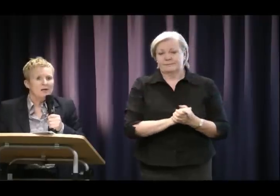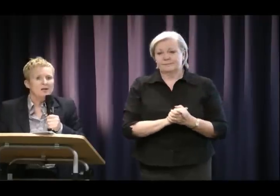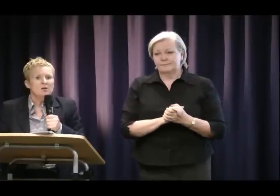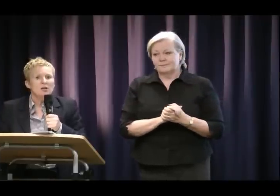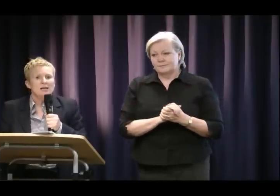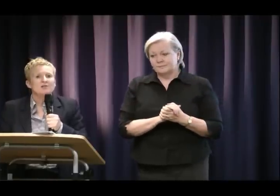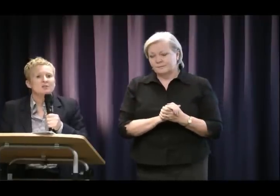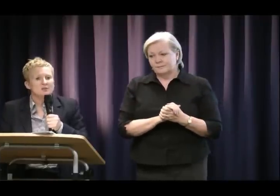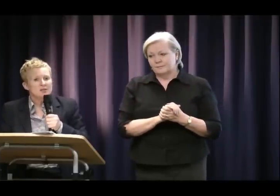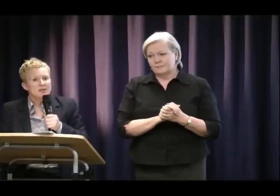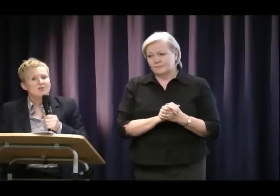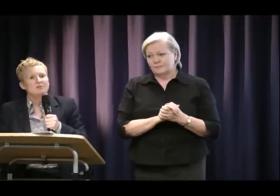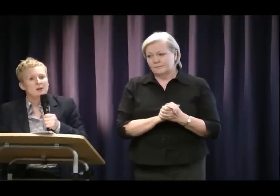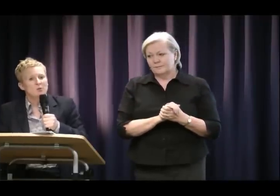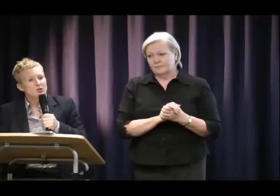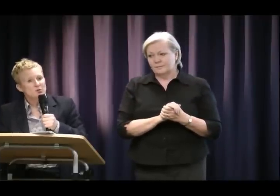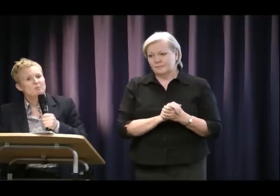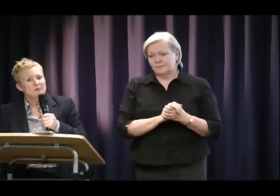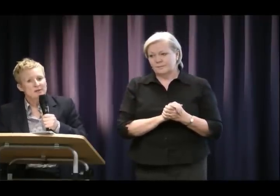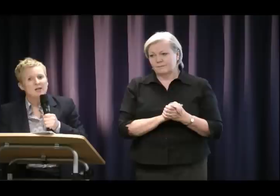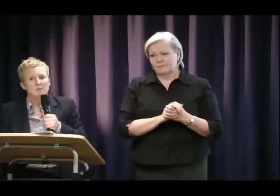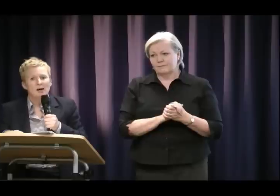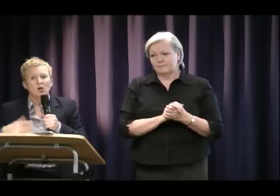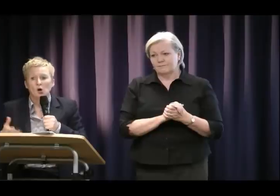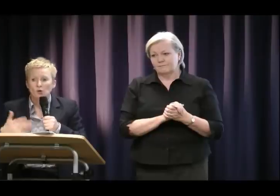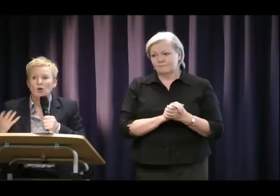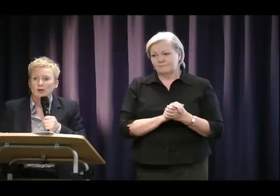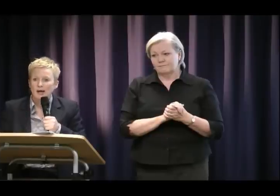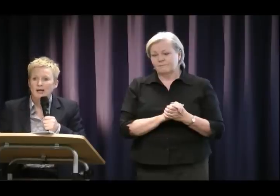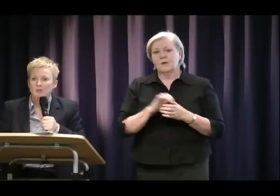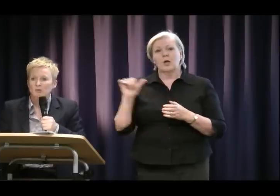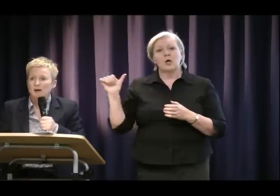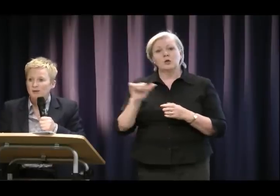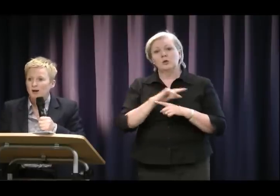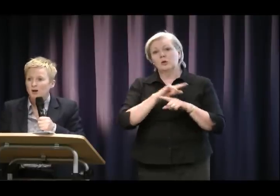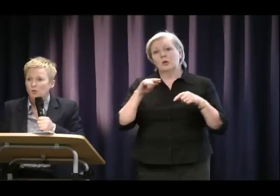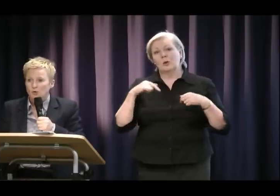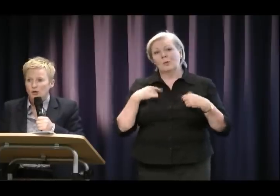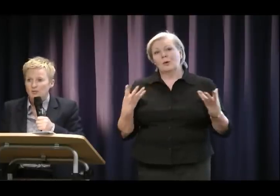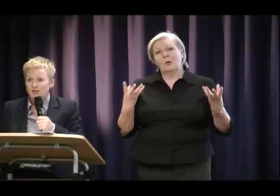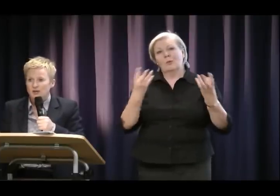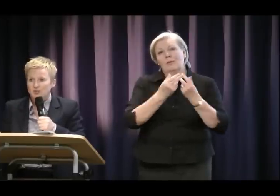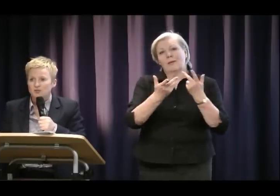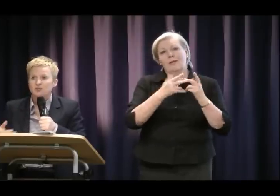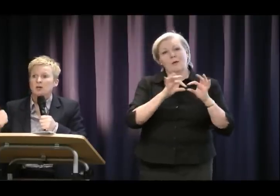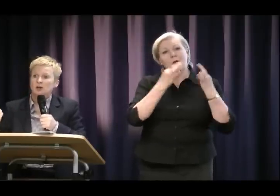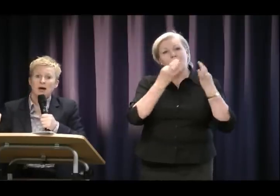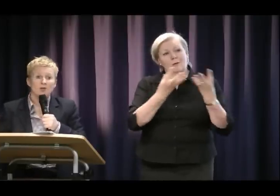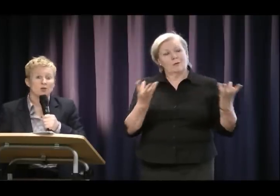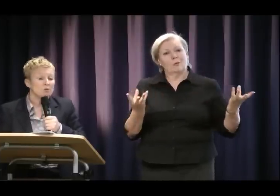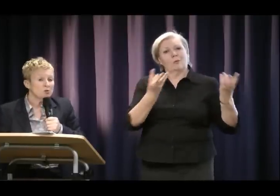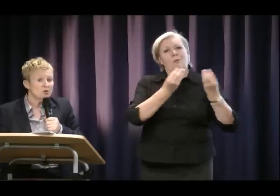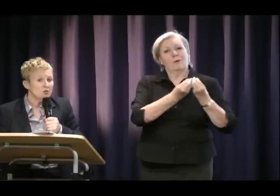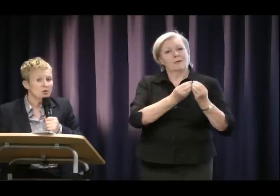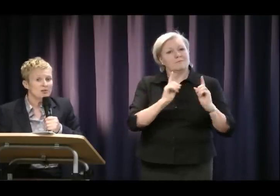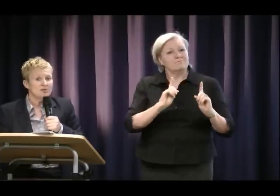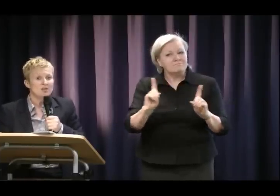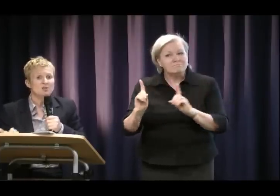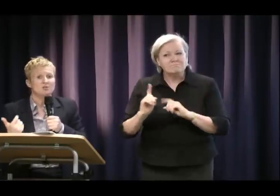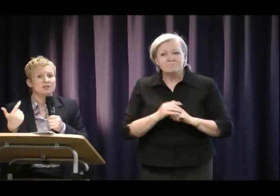might be, is it that we should be thinking about co-locating with other organisations, other